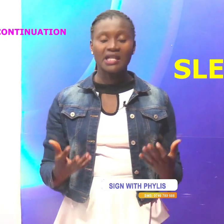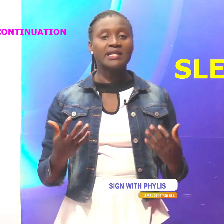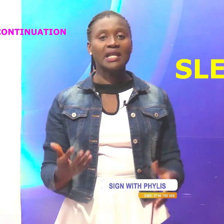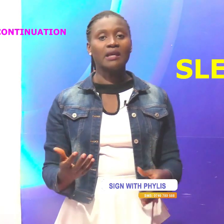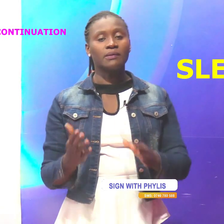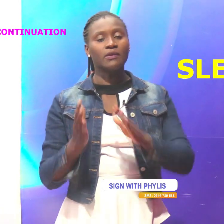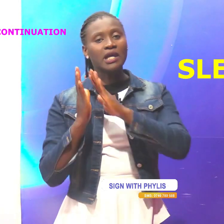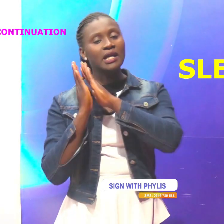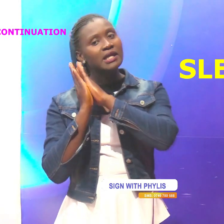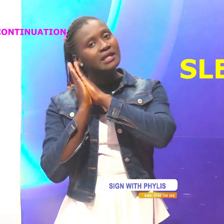Sleep. Okay? Sleep.